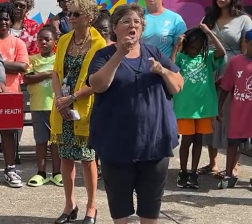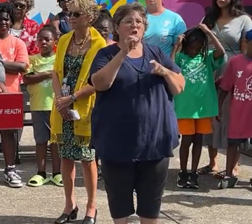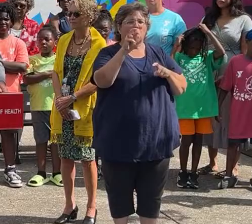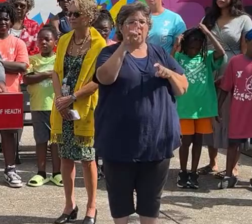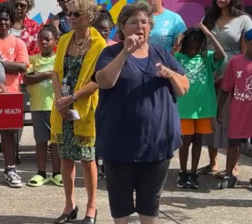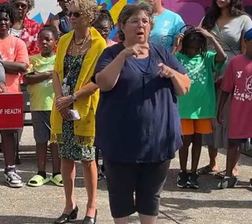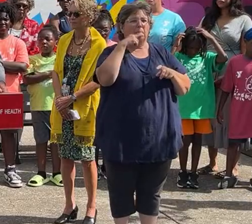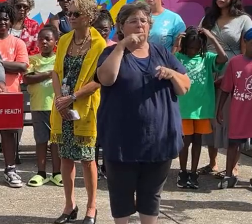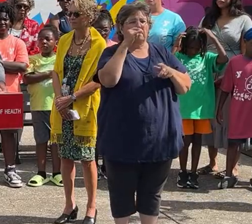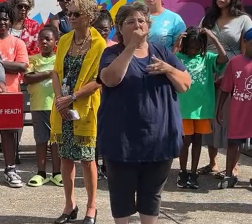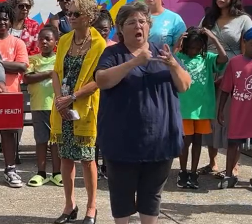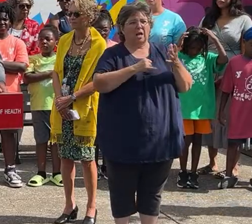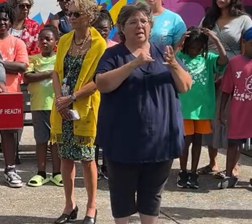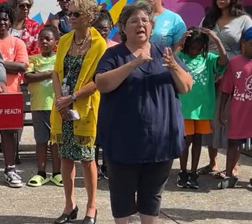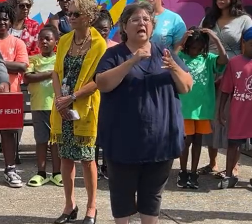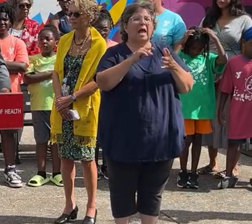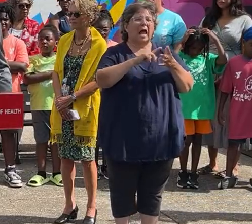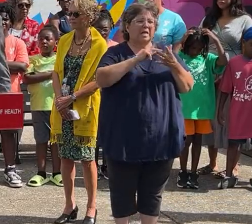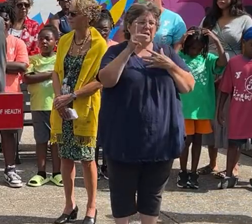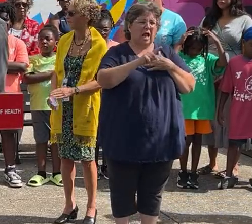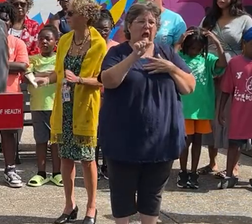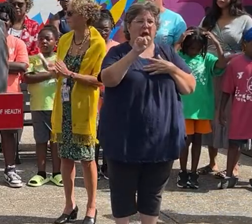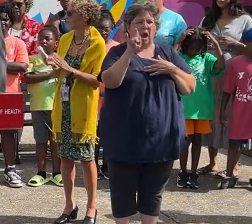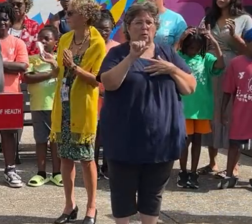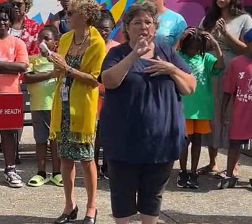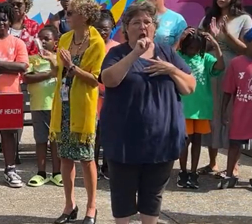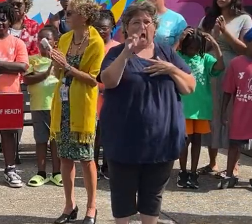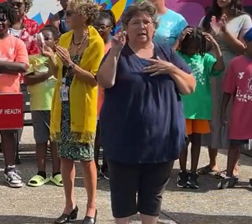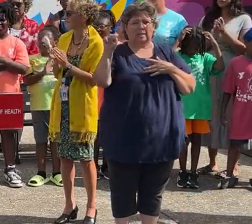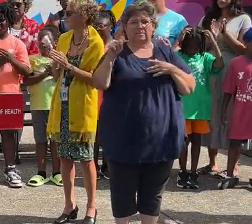the Public Art Initiative for the AKG, Aaron Ott.